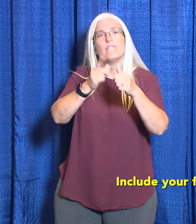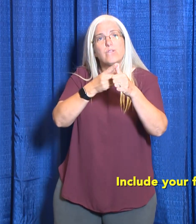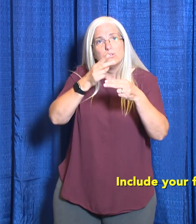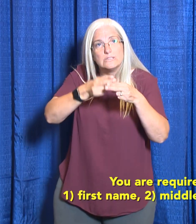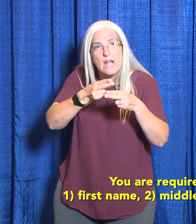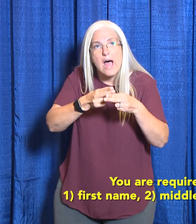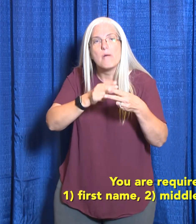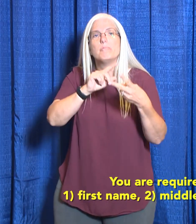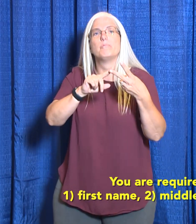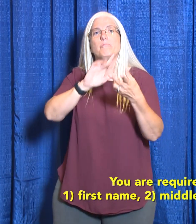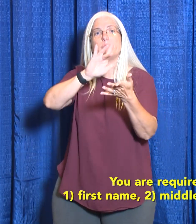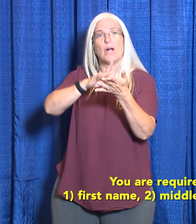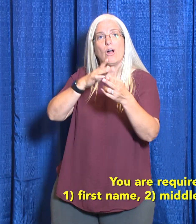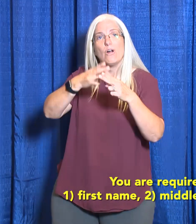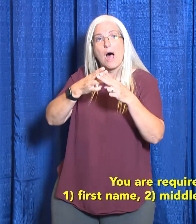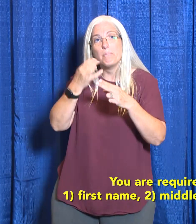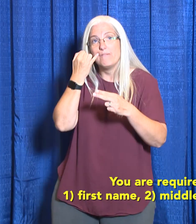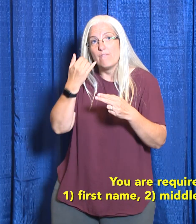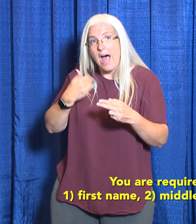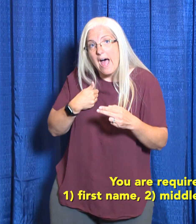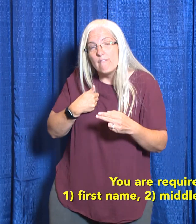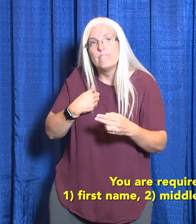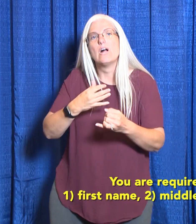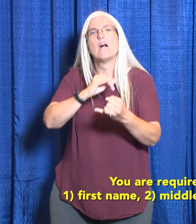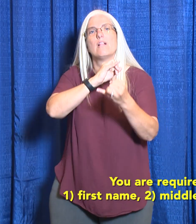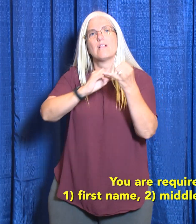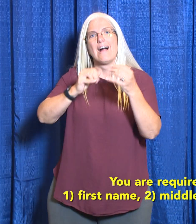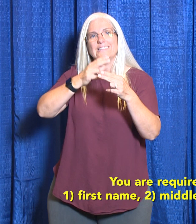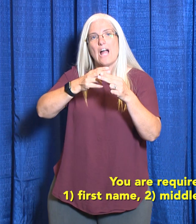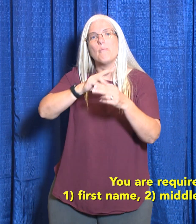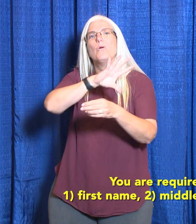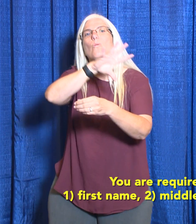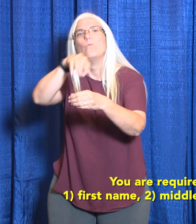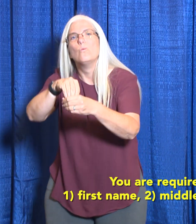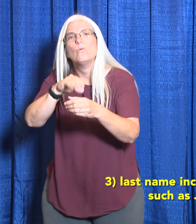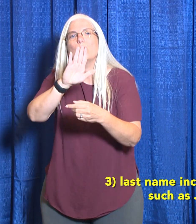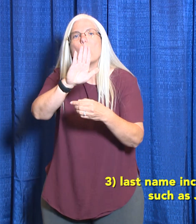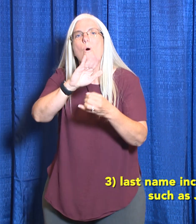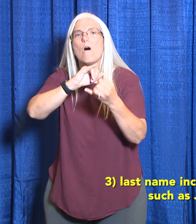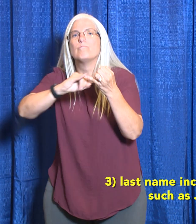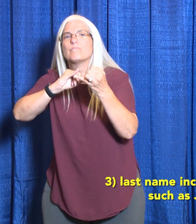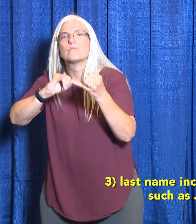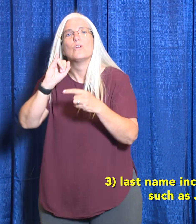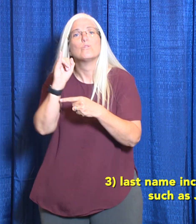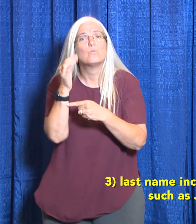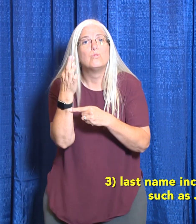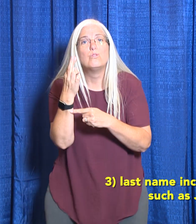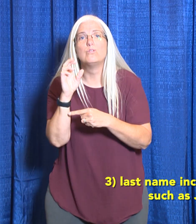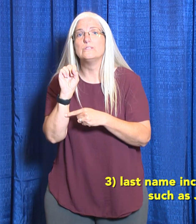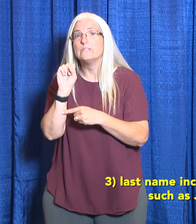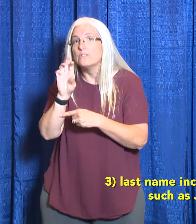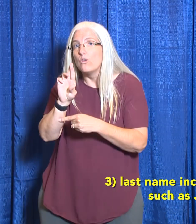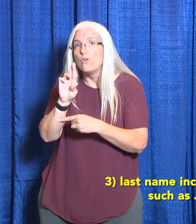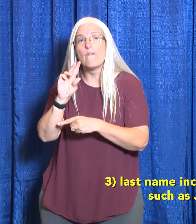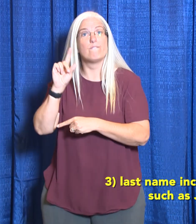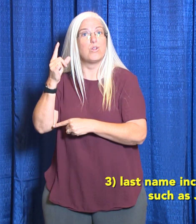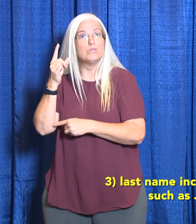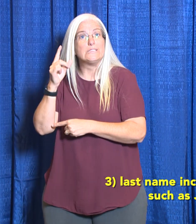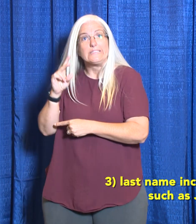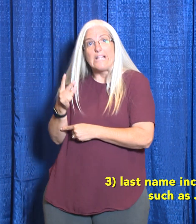name, middle name if applicable, and last name, including any suffix such as junior, senior,